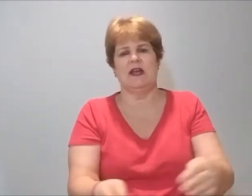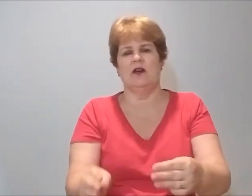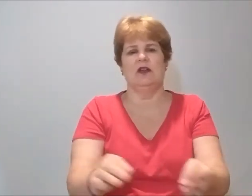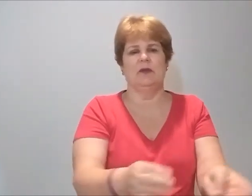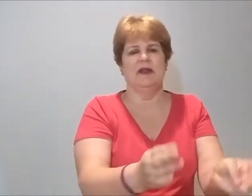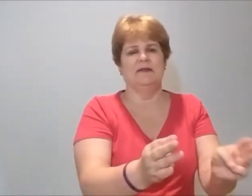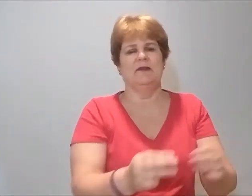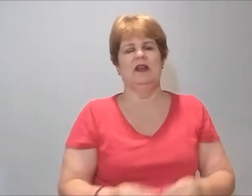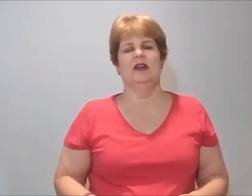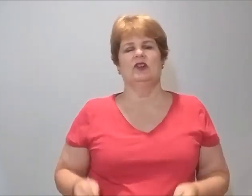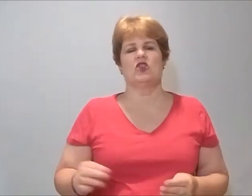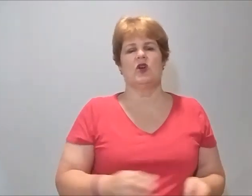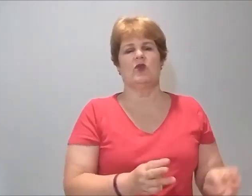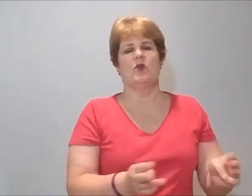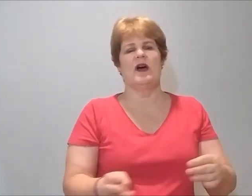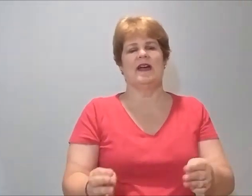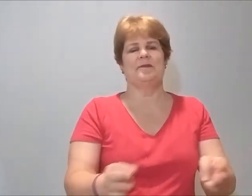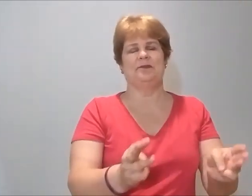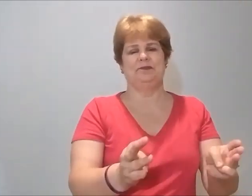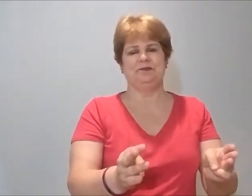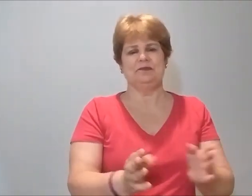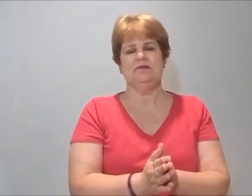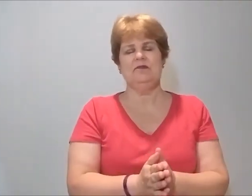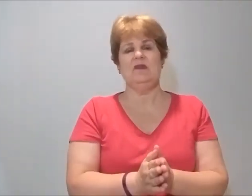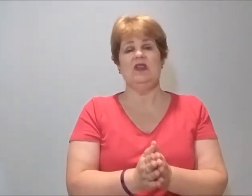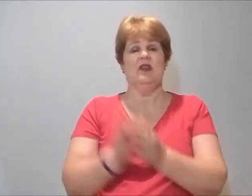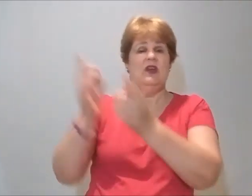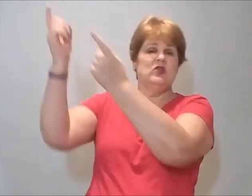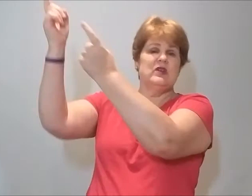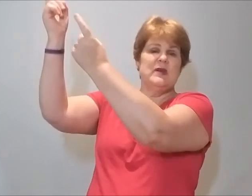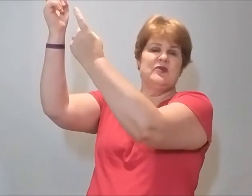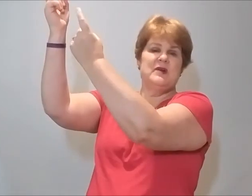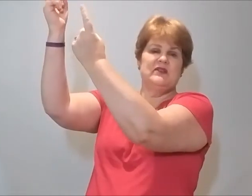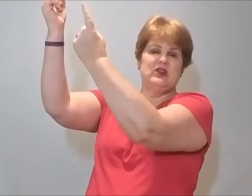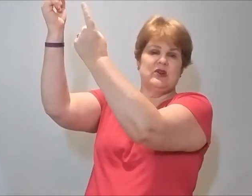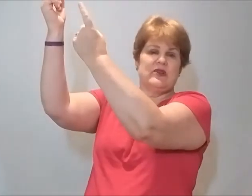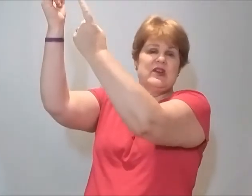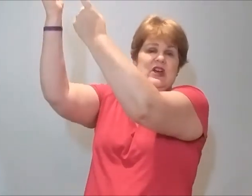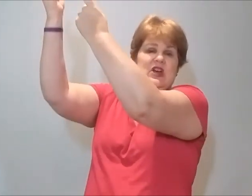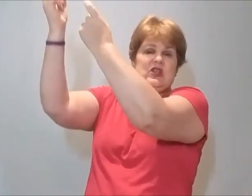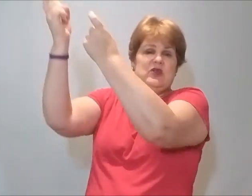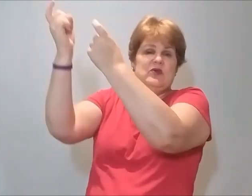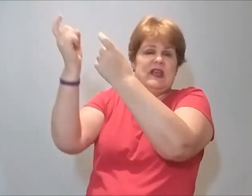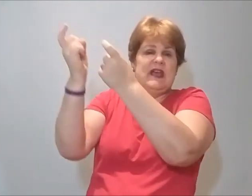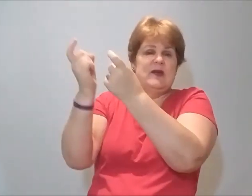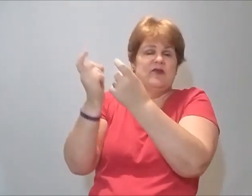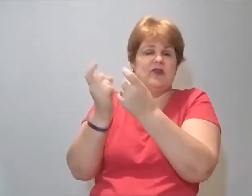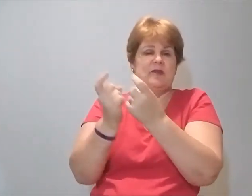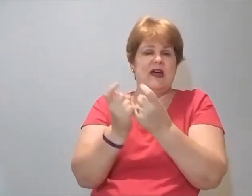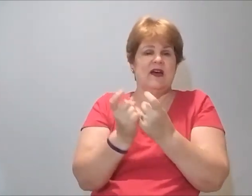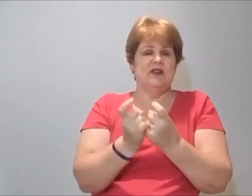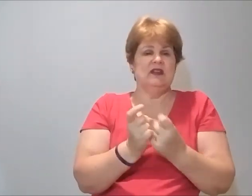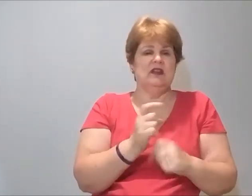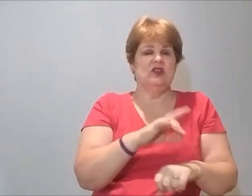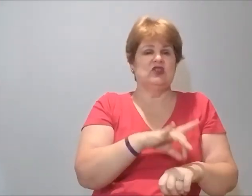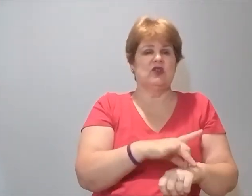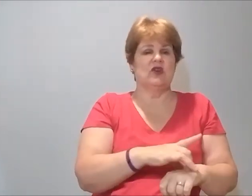little bit. To show the way. You came from heaven to earth. You came from heaven to